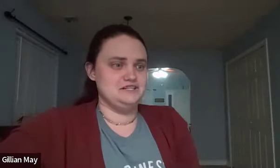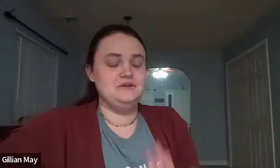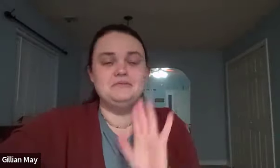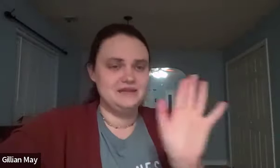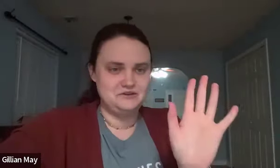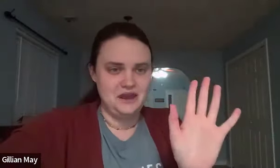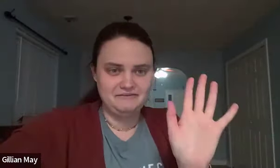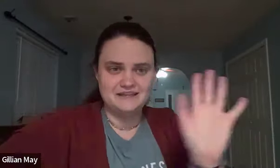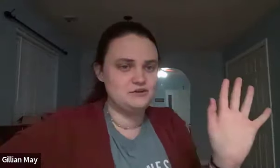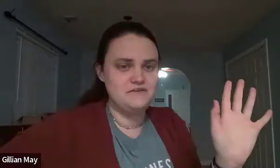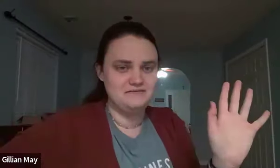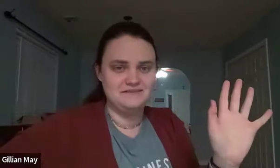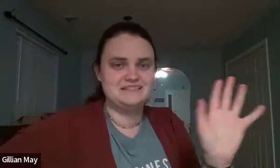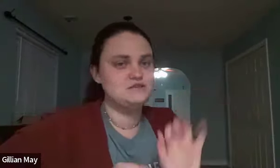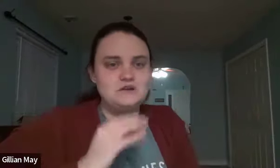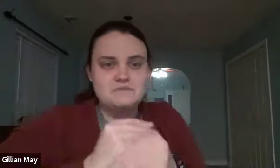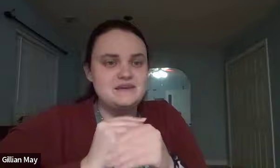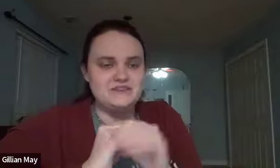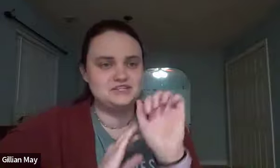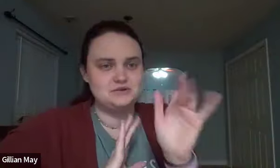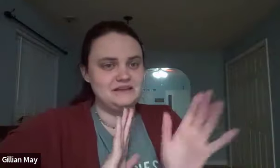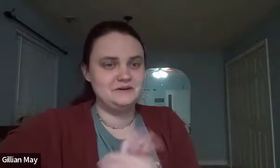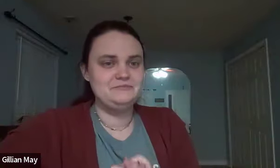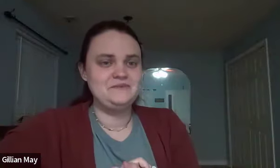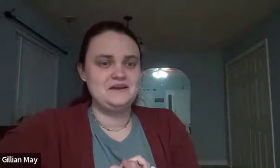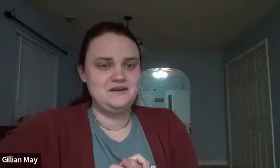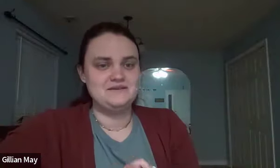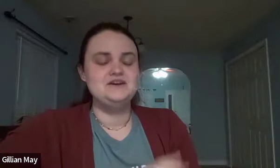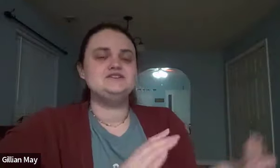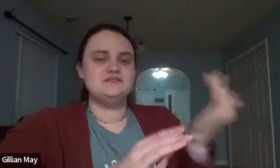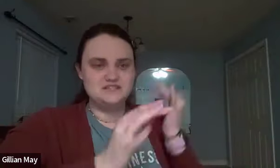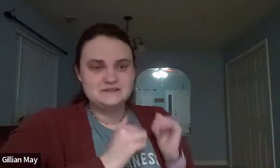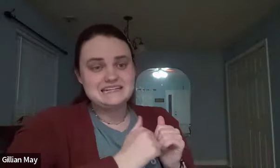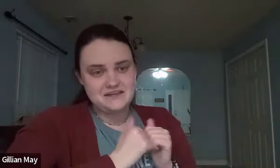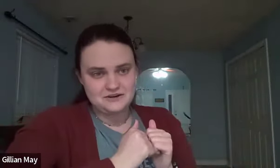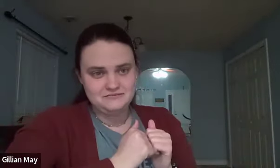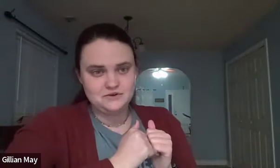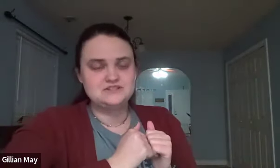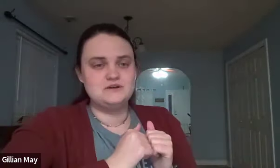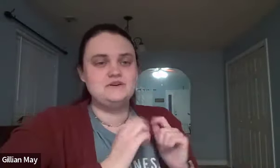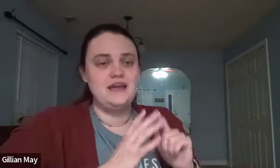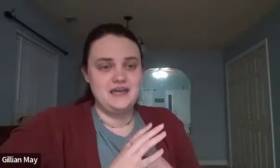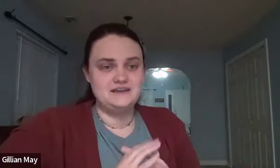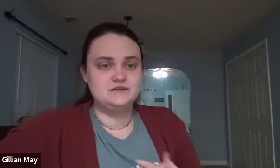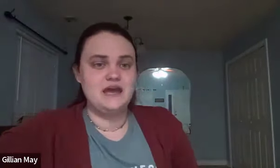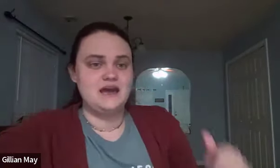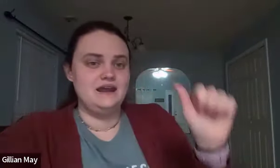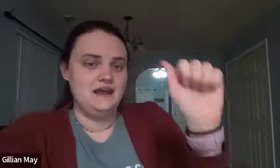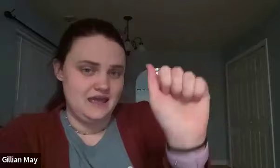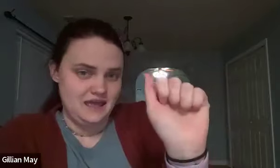don't know. It's okay. It's totally fine. Because I'll still come in with it and show it later. Okay. So let's do it together. We're going to start with our A. So we had